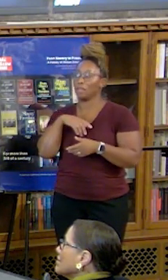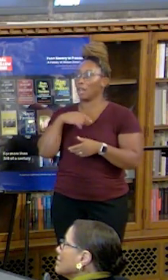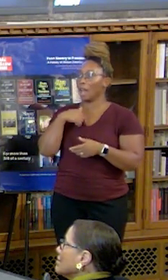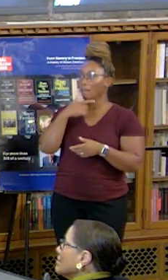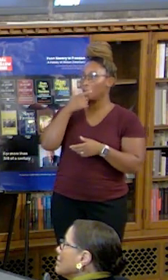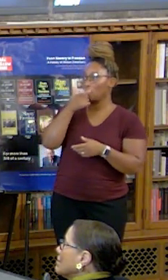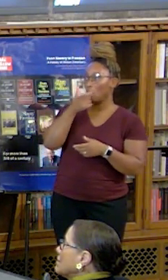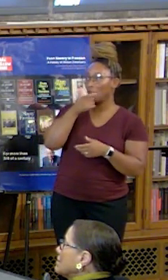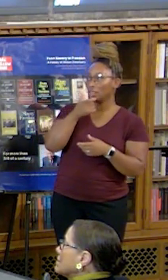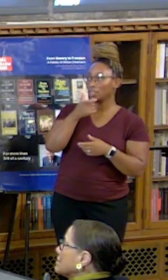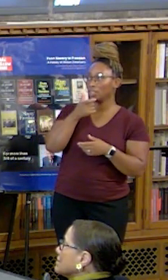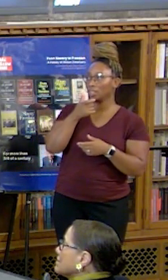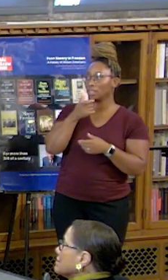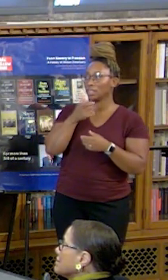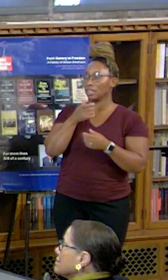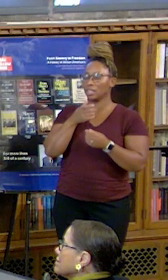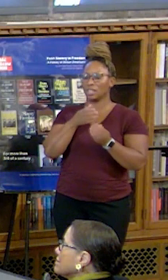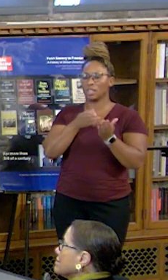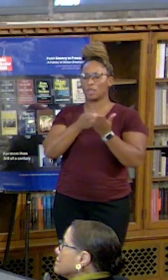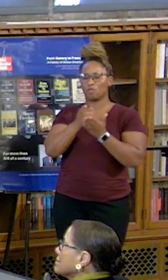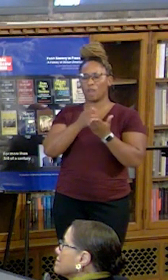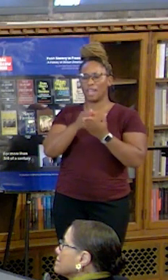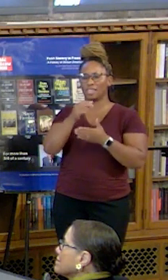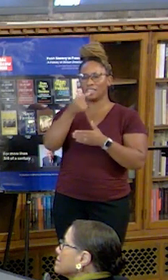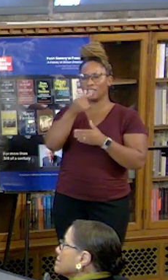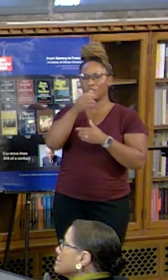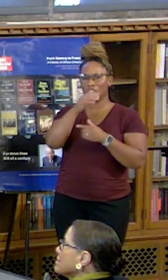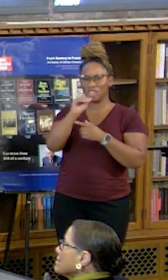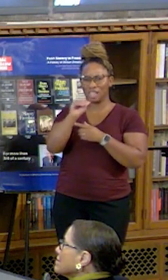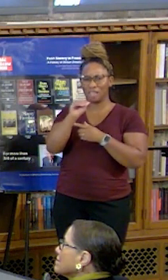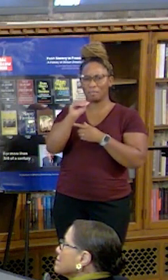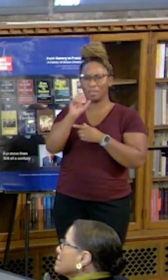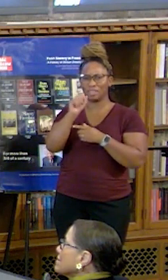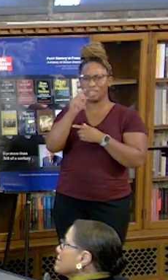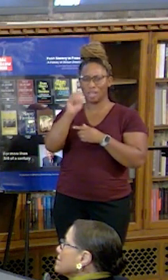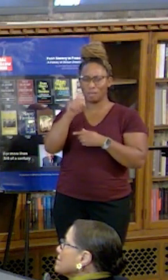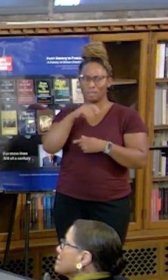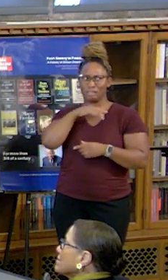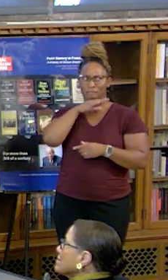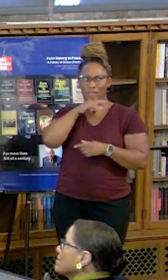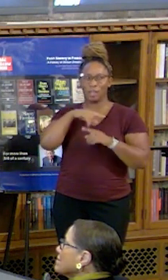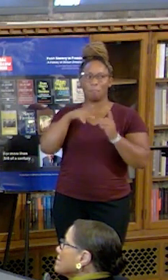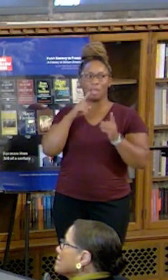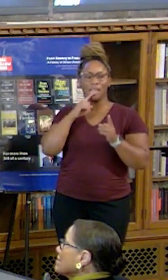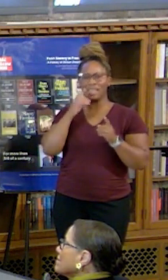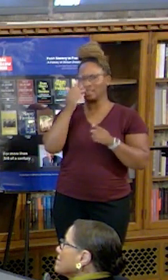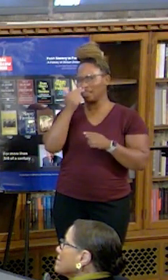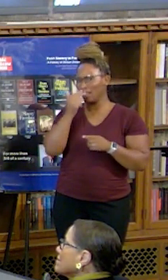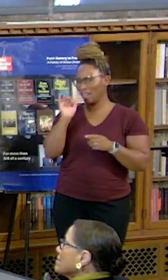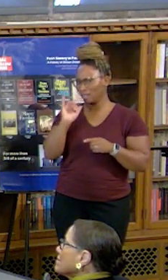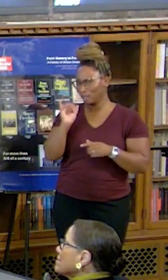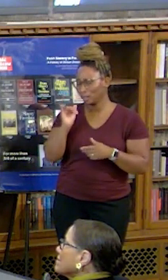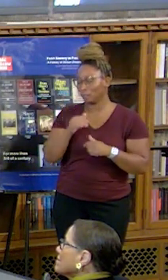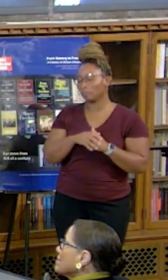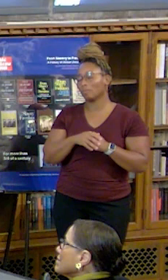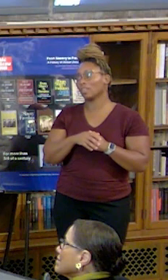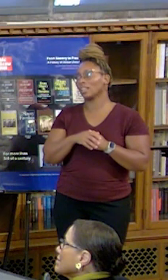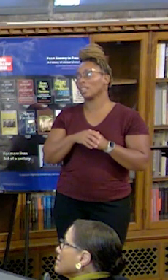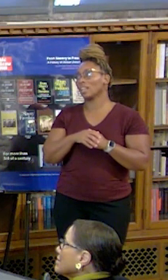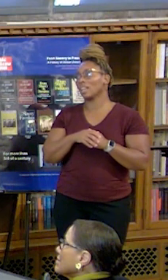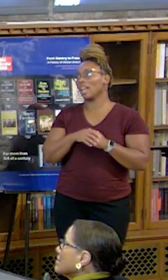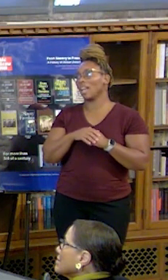watch of the rightous gemstones um which is filthy but also hilarious and and looking at the kind